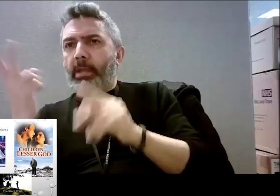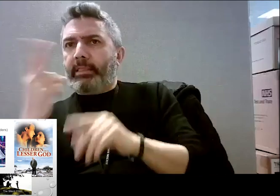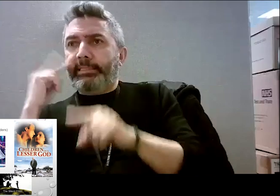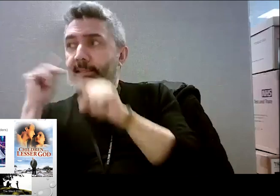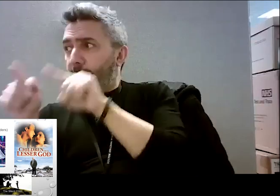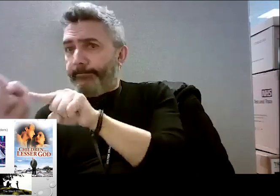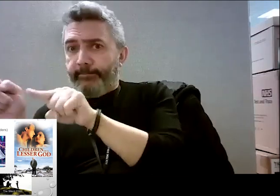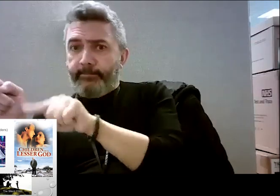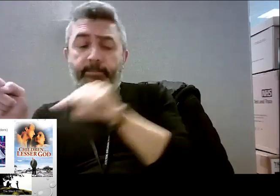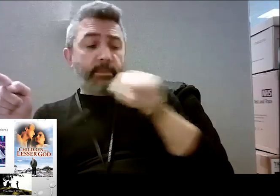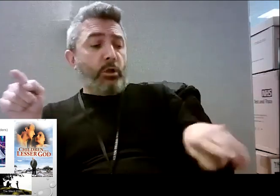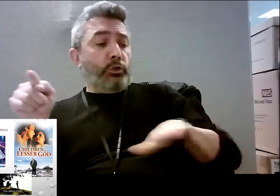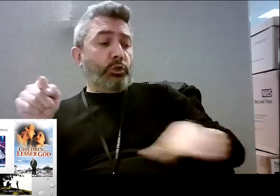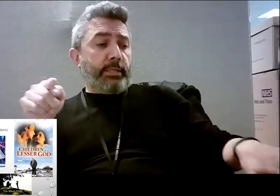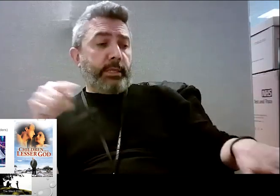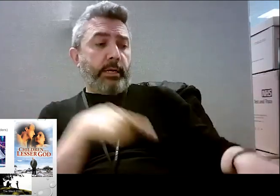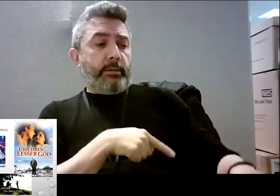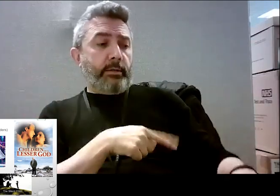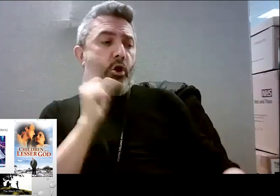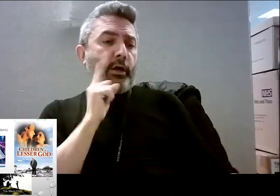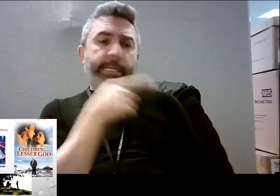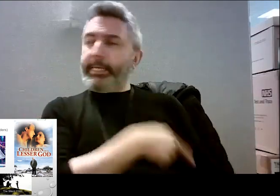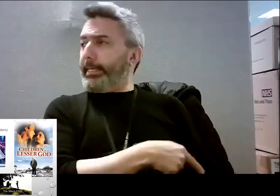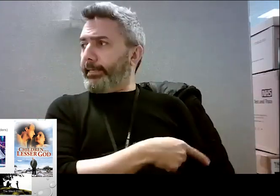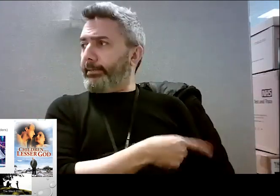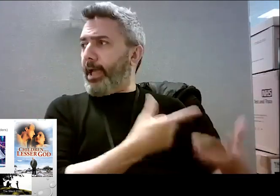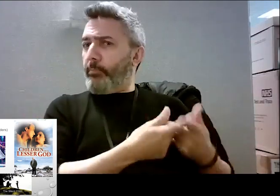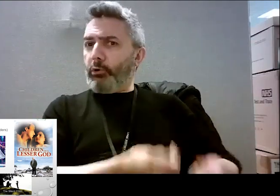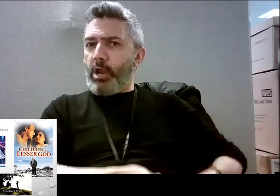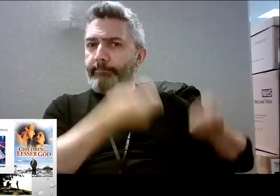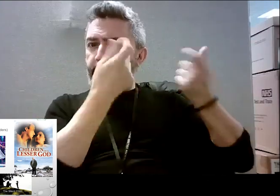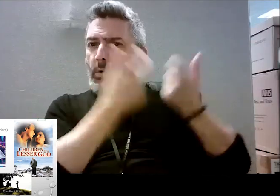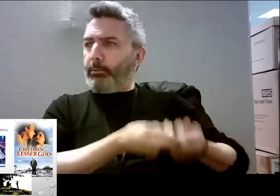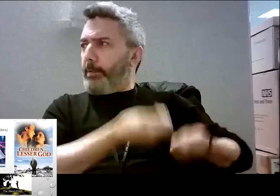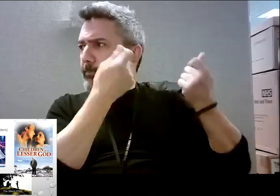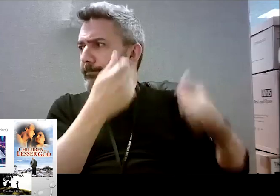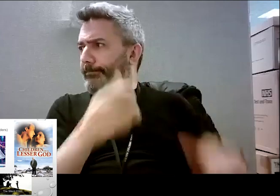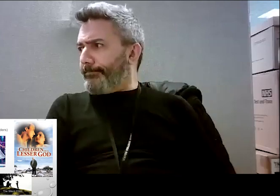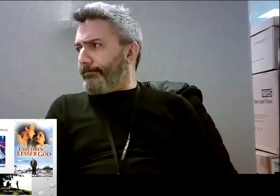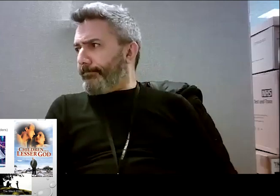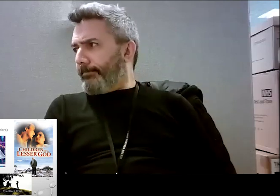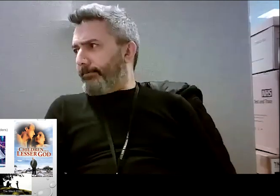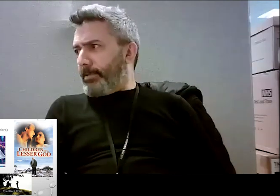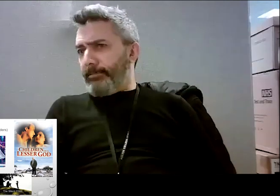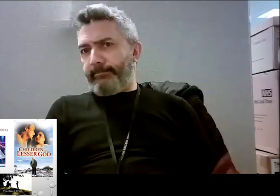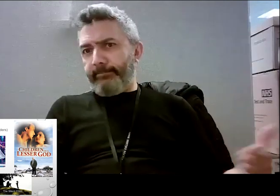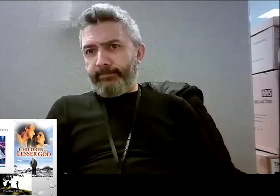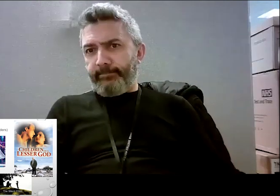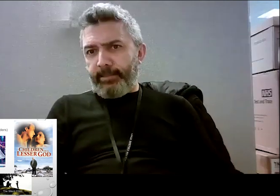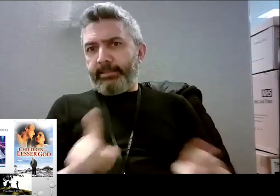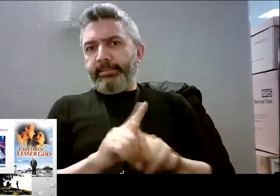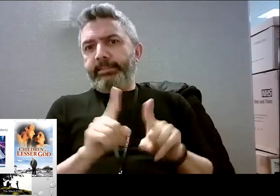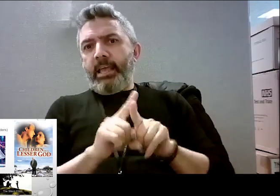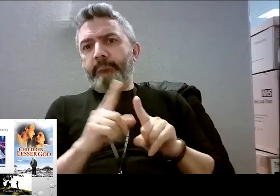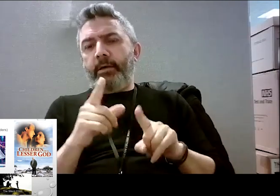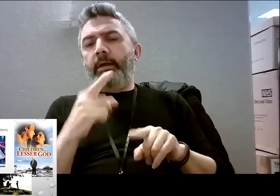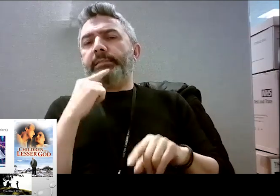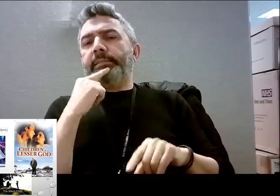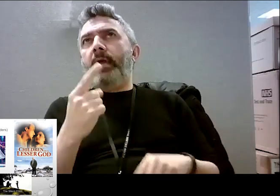So this is because the children have a deaf parent and they're brought up using BSL, using